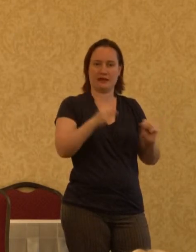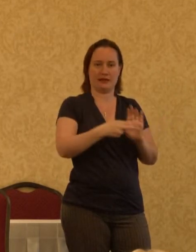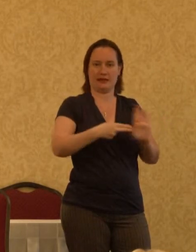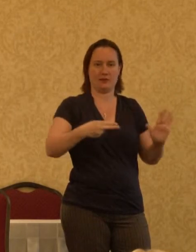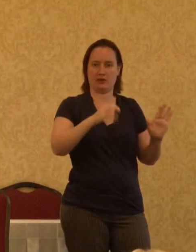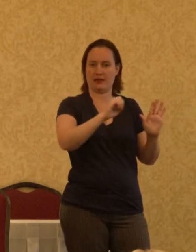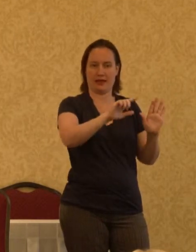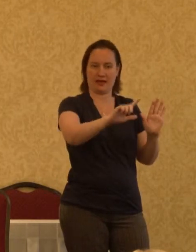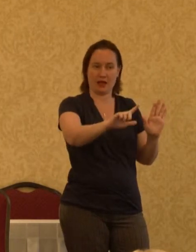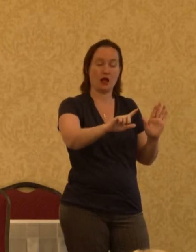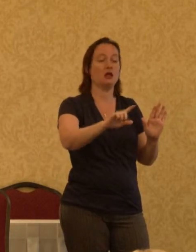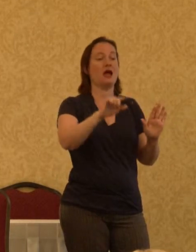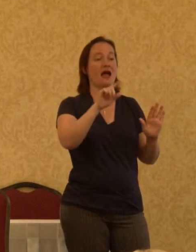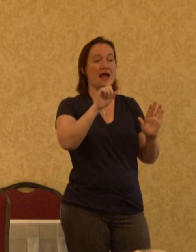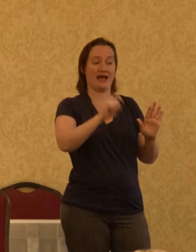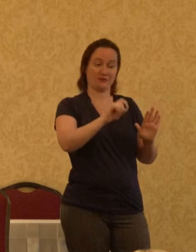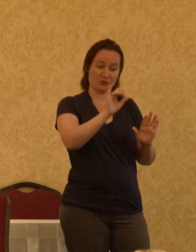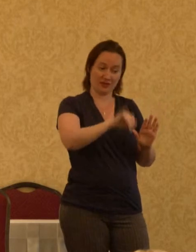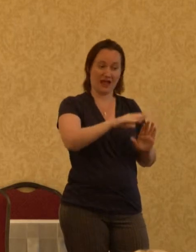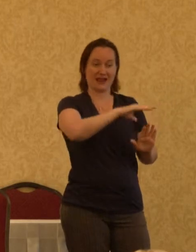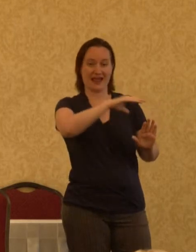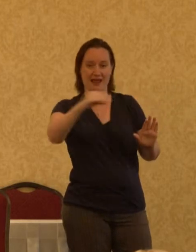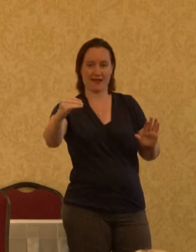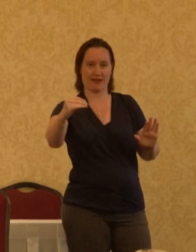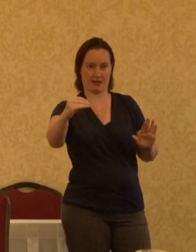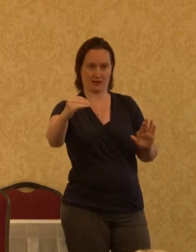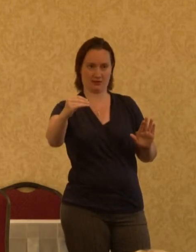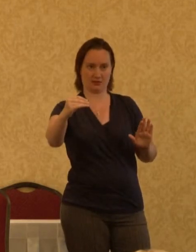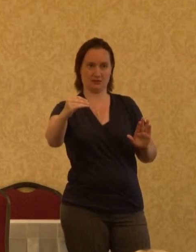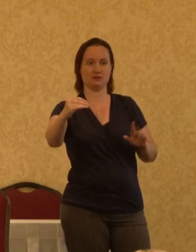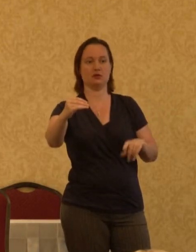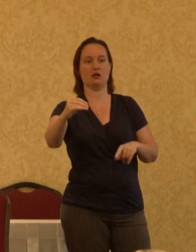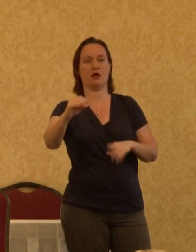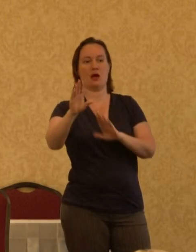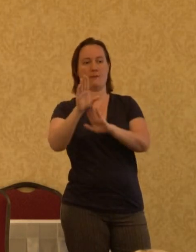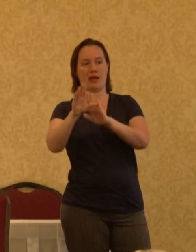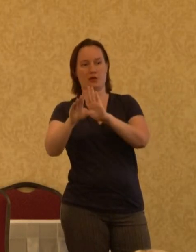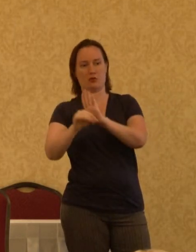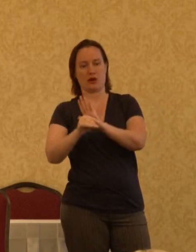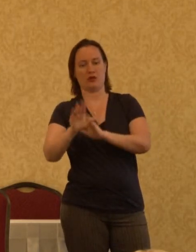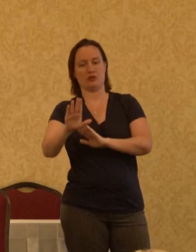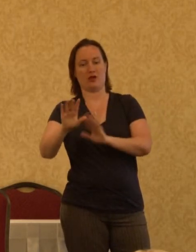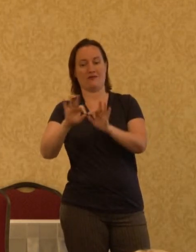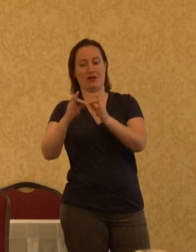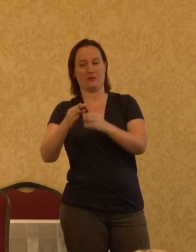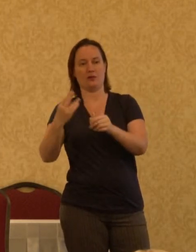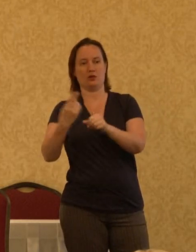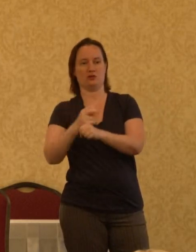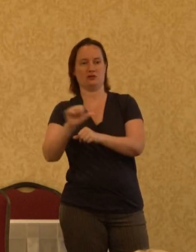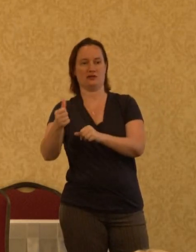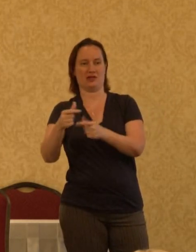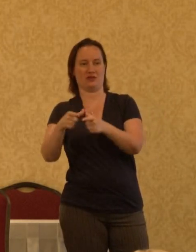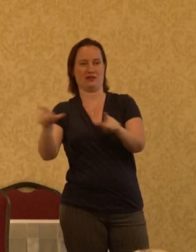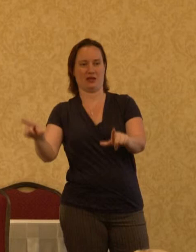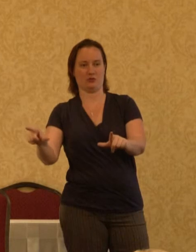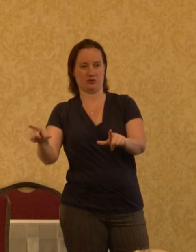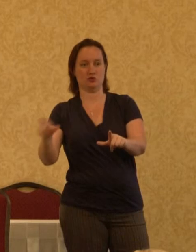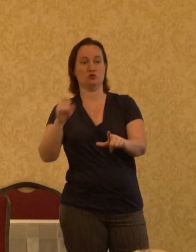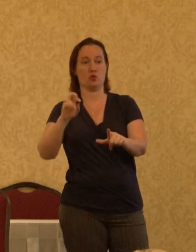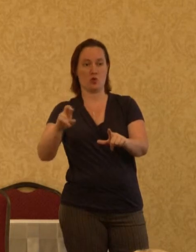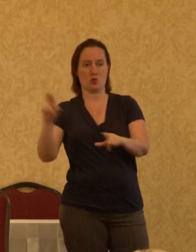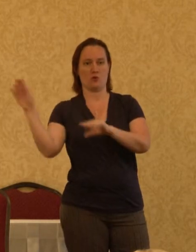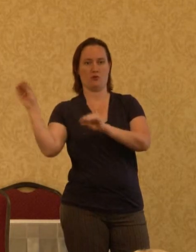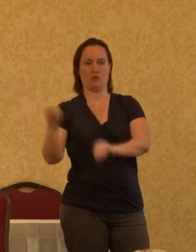But they have to be from a background, primarily a family that uses another language, or they're an